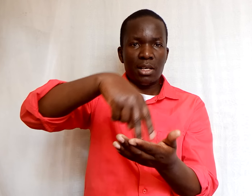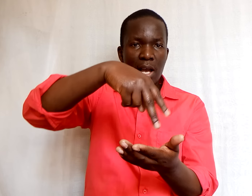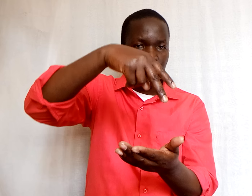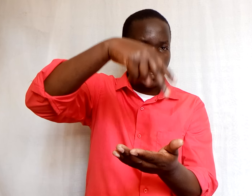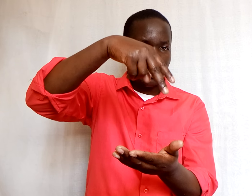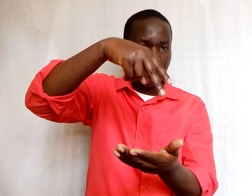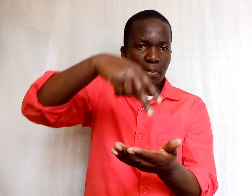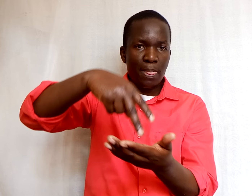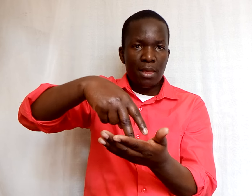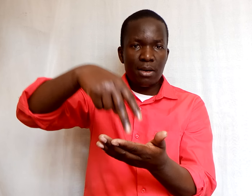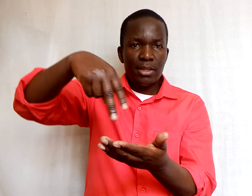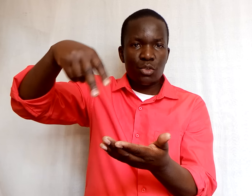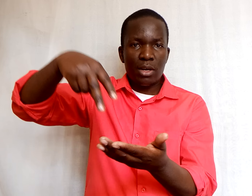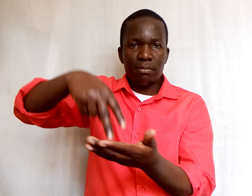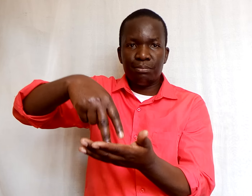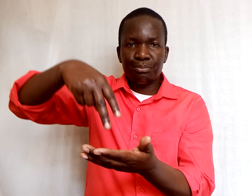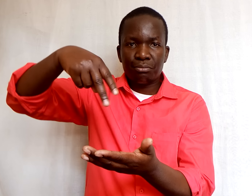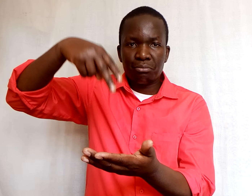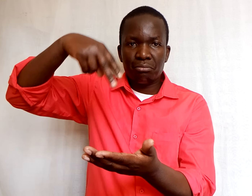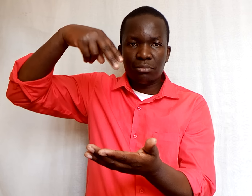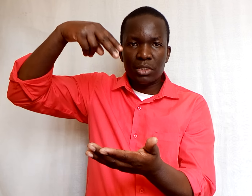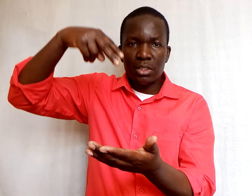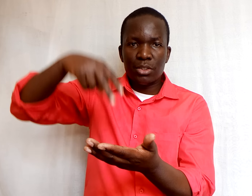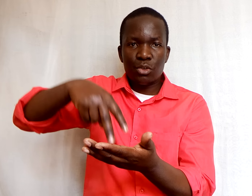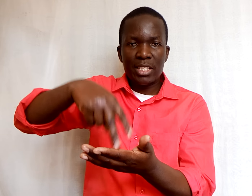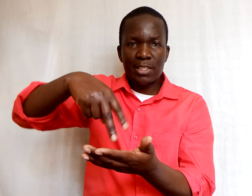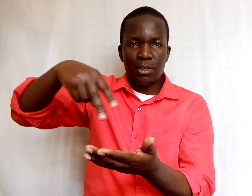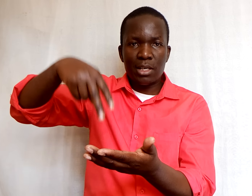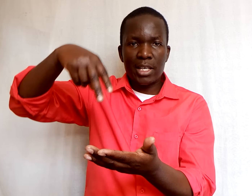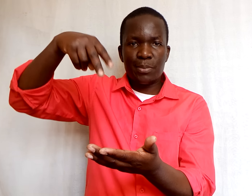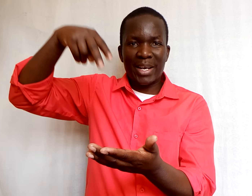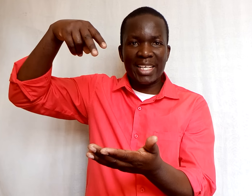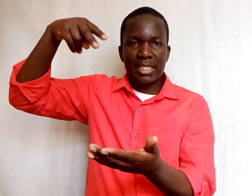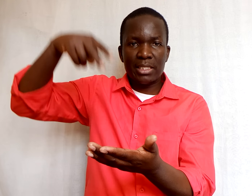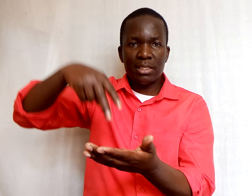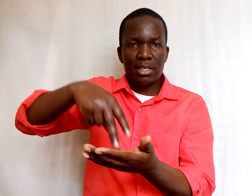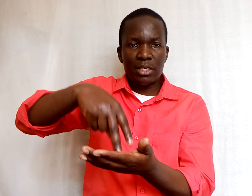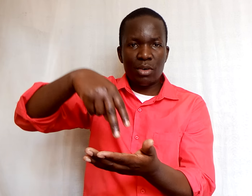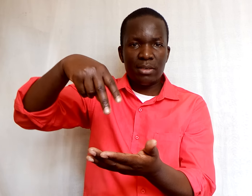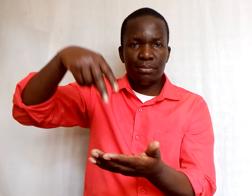Are you seeing this one? So this spaghetti, this one.